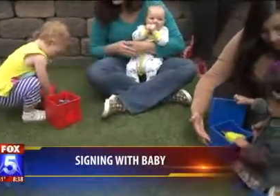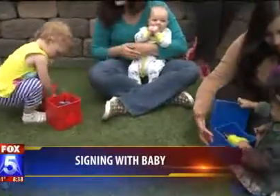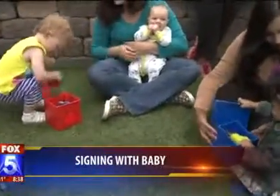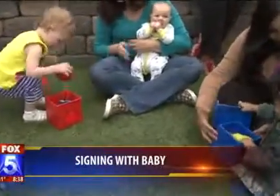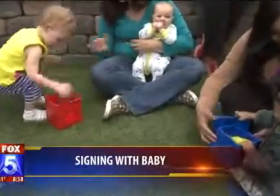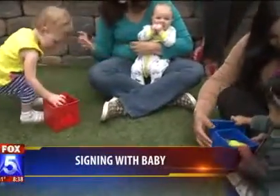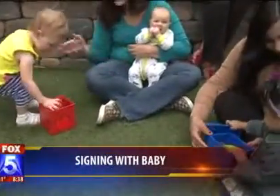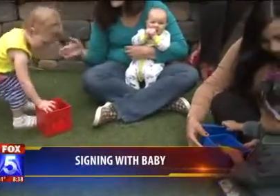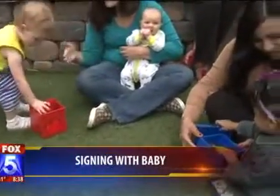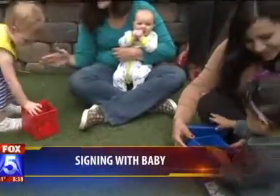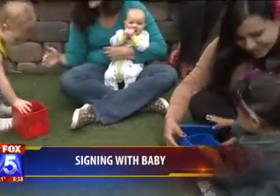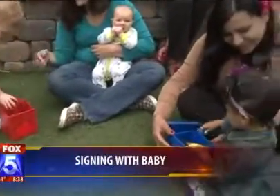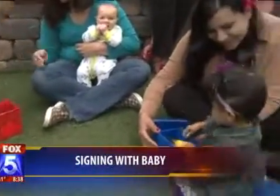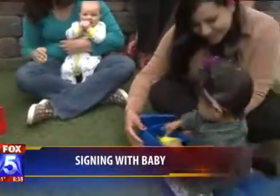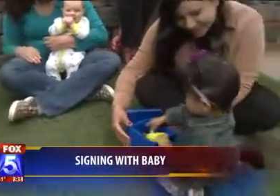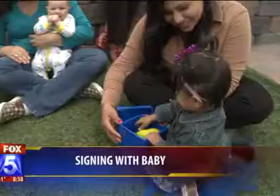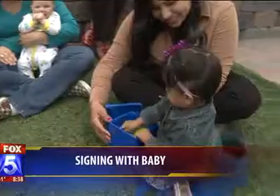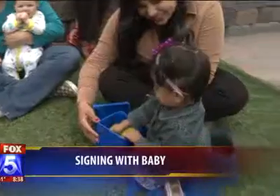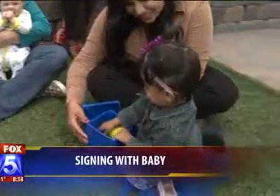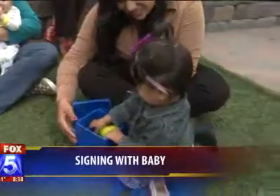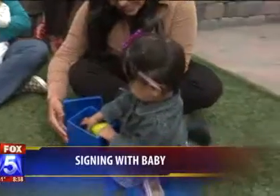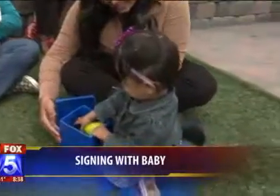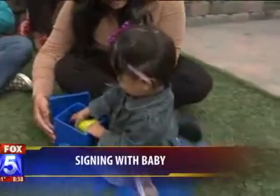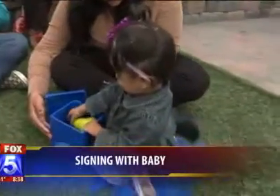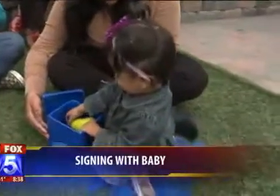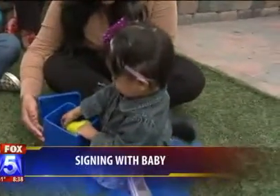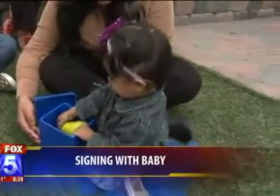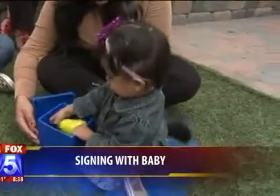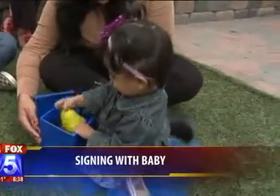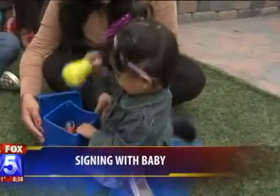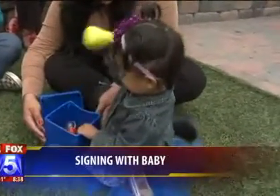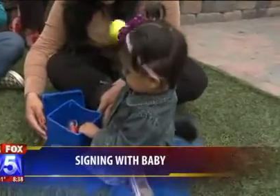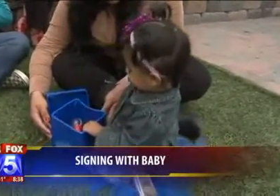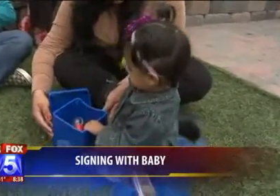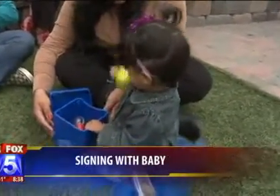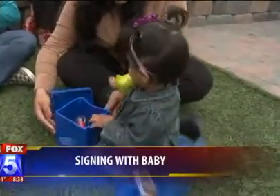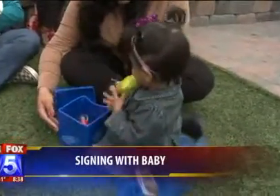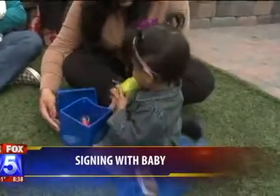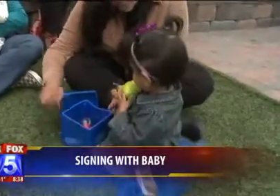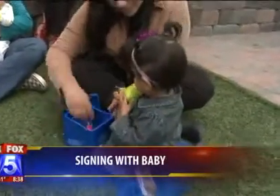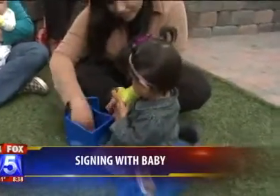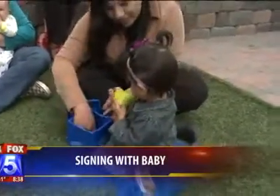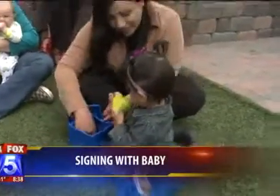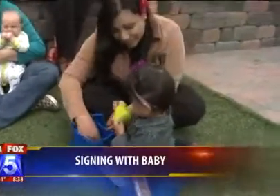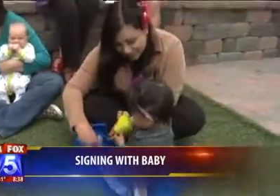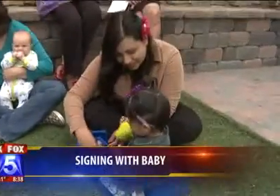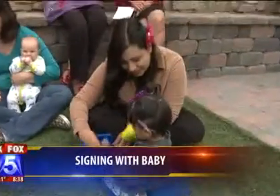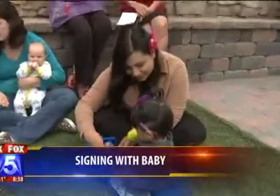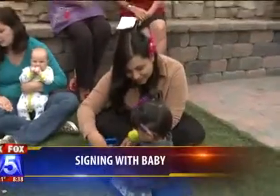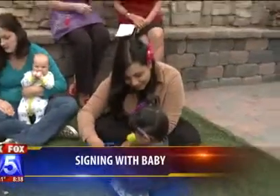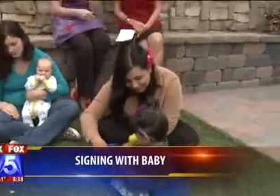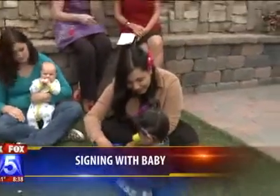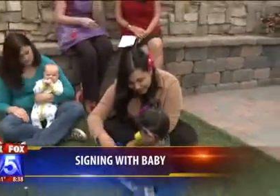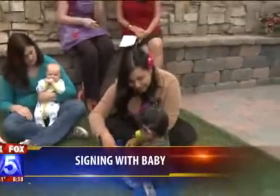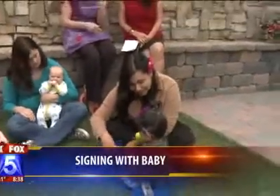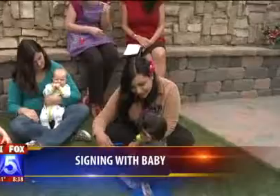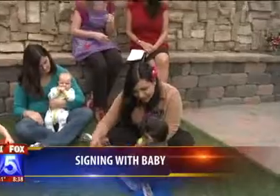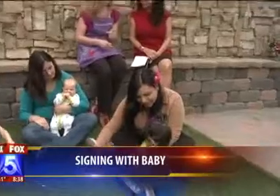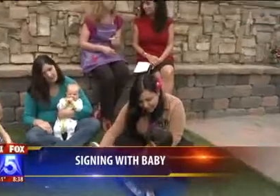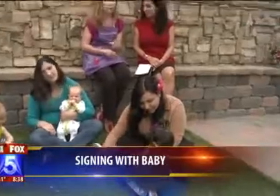every mom that has a baby, especially between 12 and 18 months of age, knows this, because they already know in their mind what they want, but they may not have the